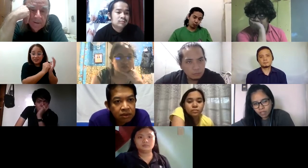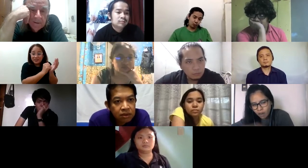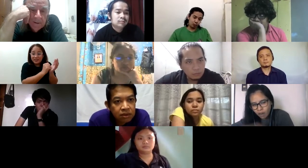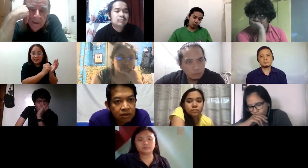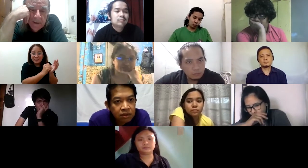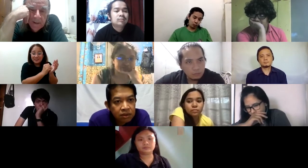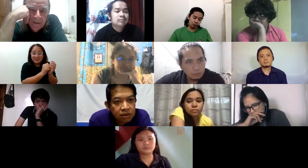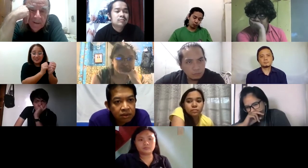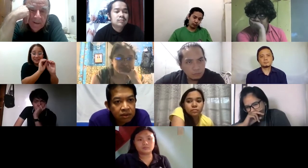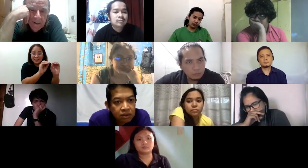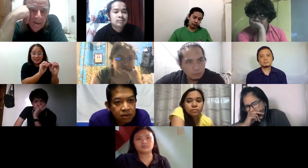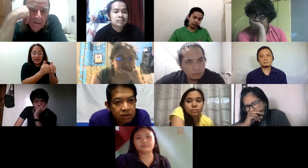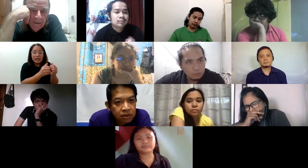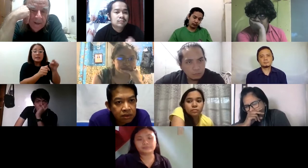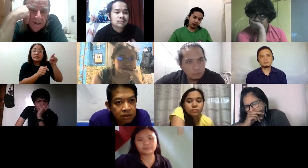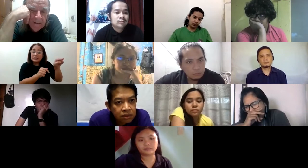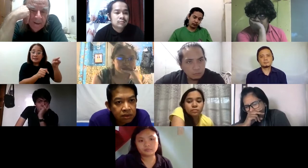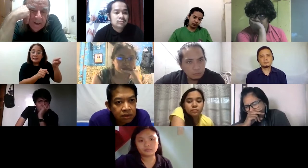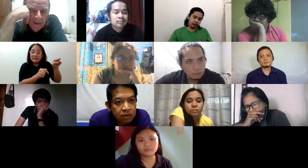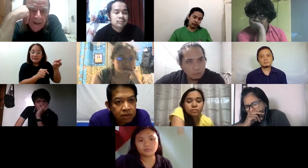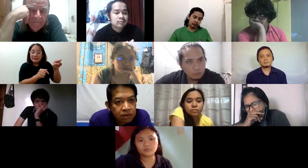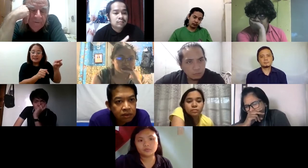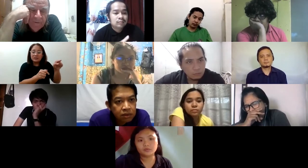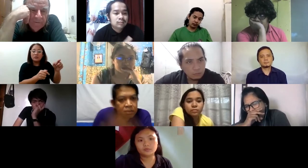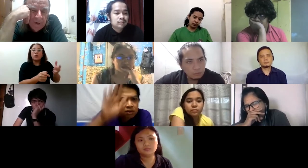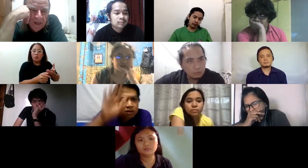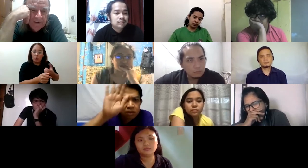then he, you know, can have food for a lifetime.